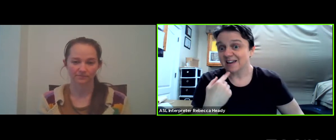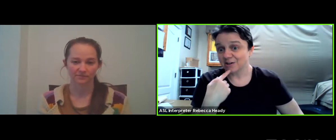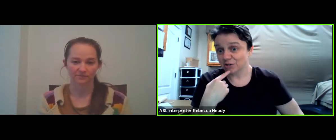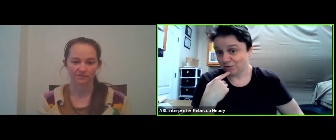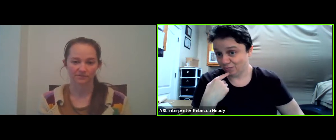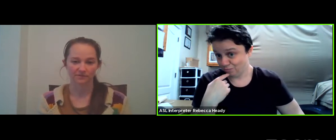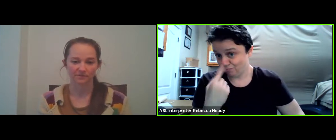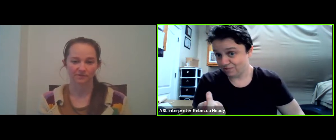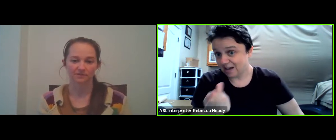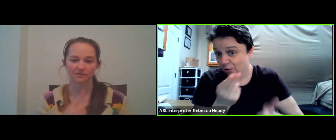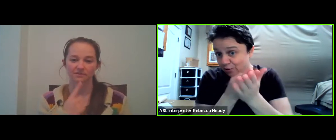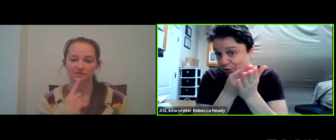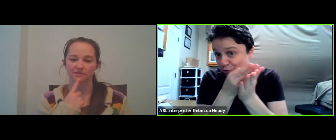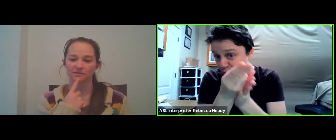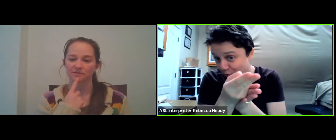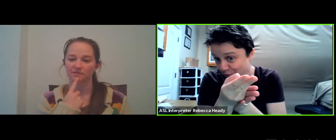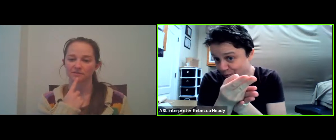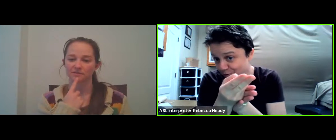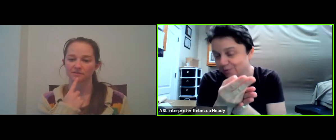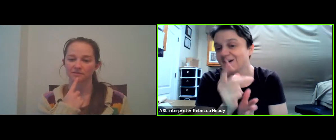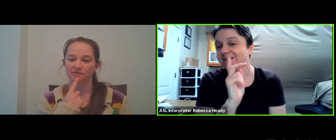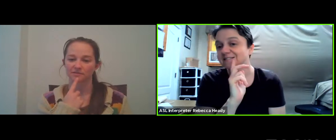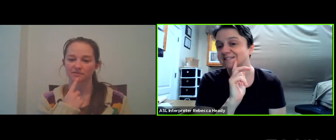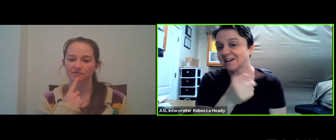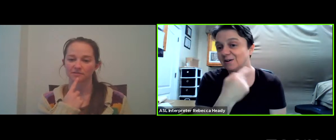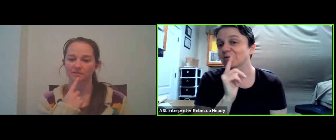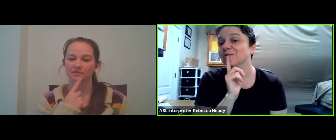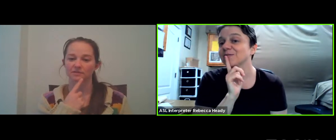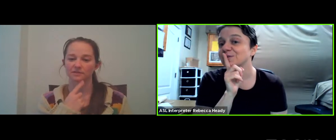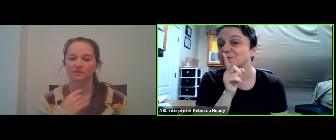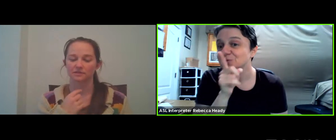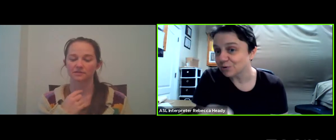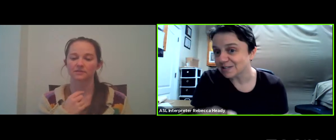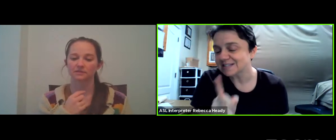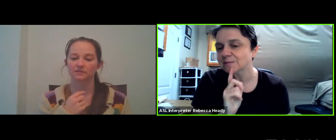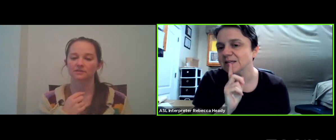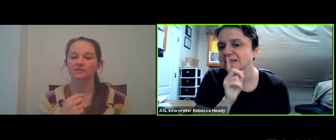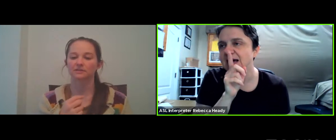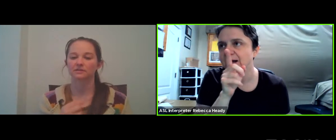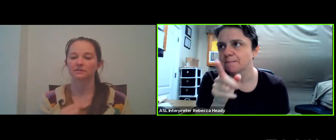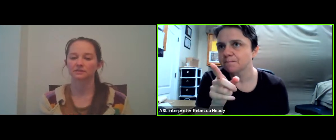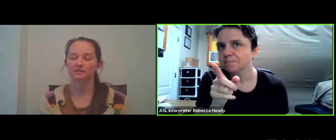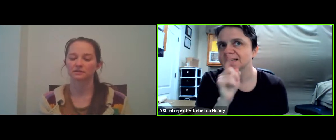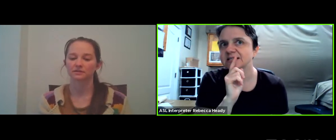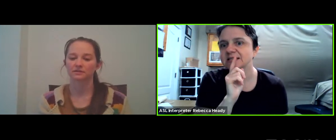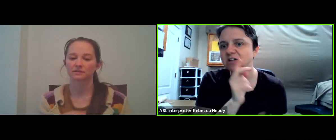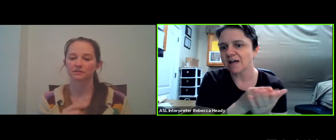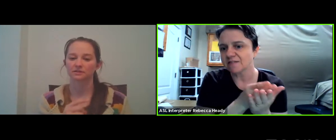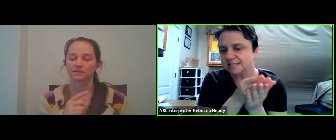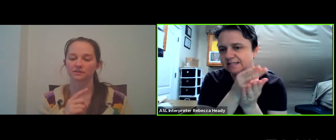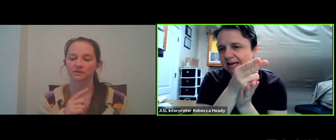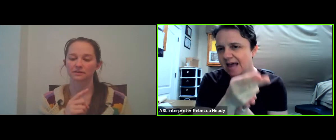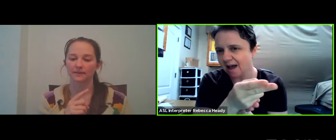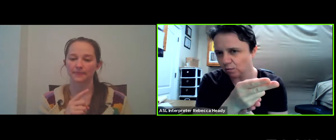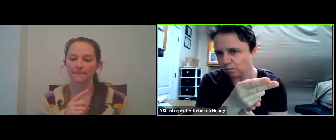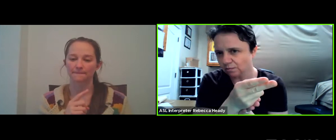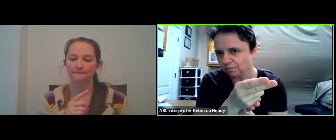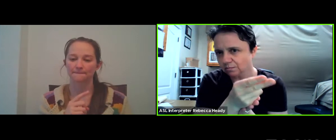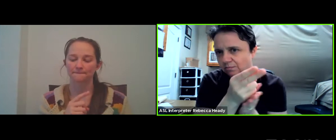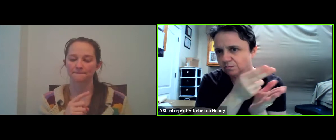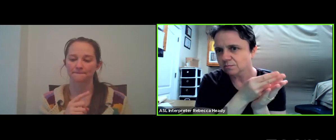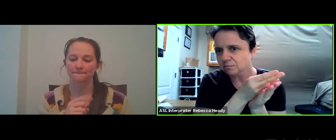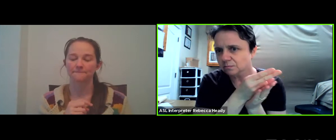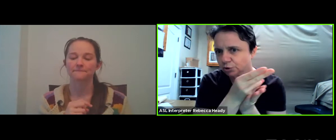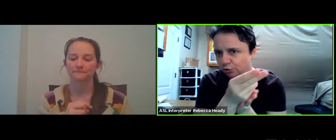would say tell the truth, not tell the truth, because this means this is the